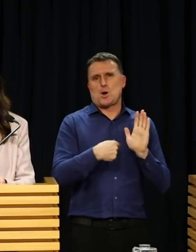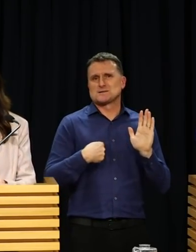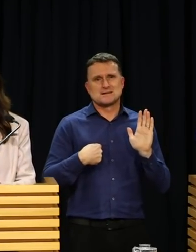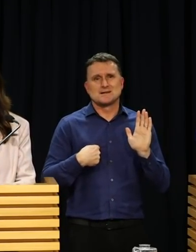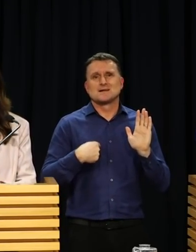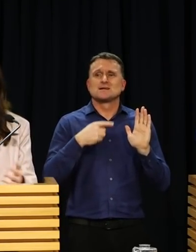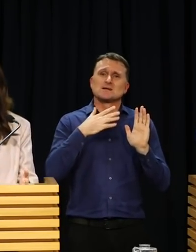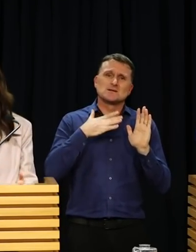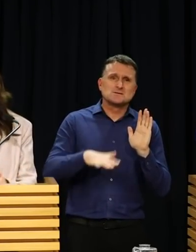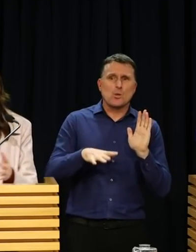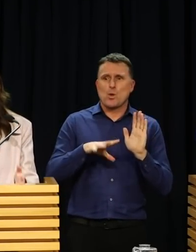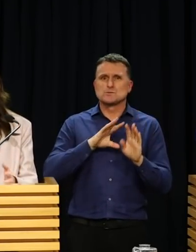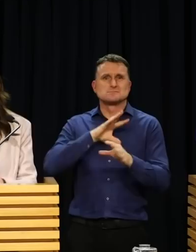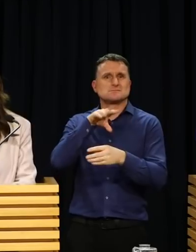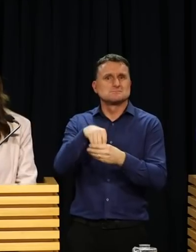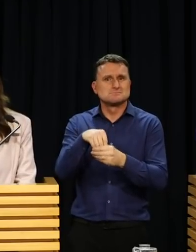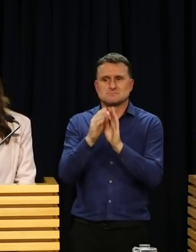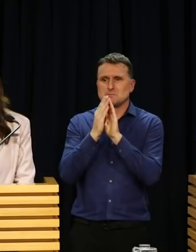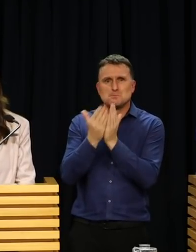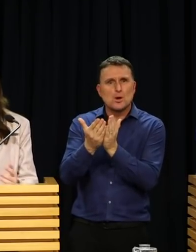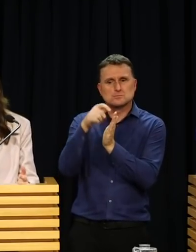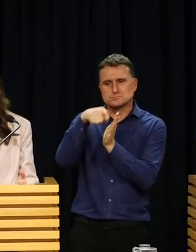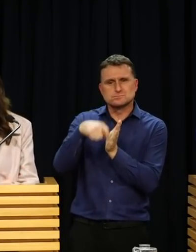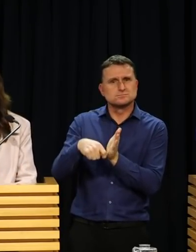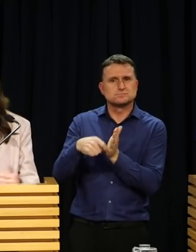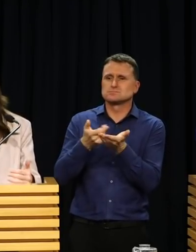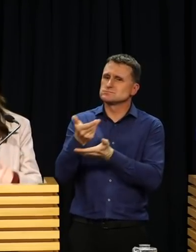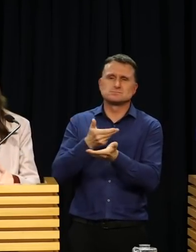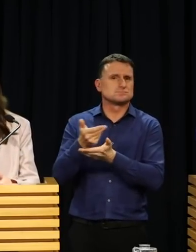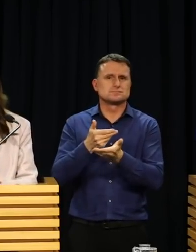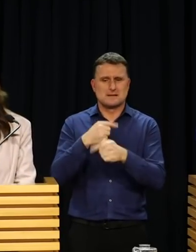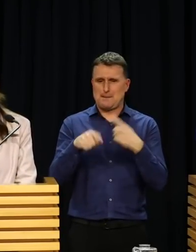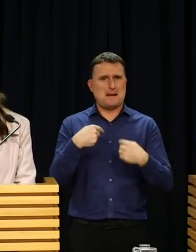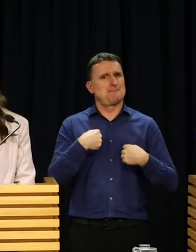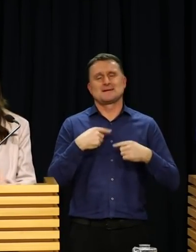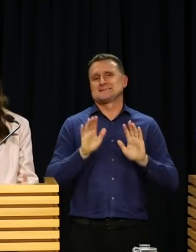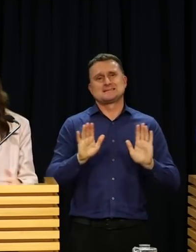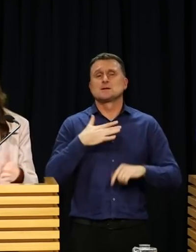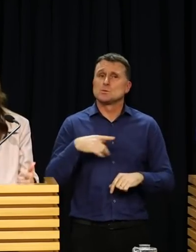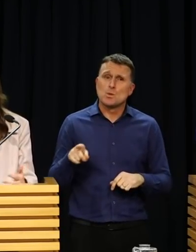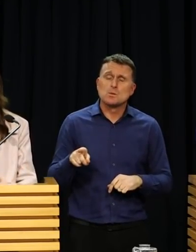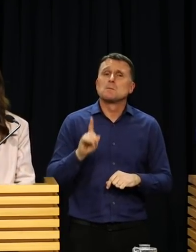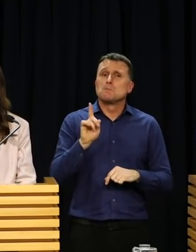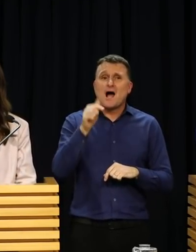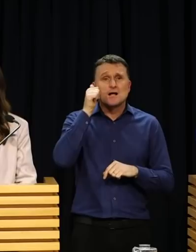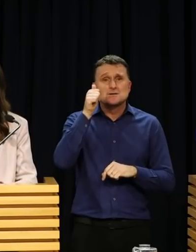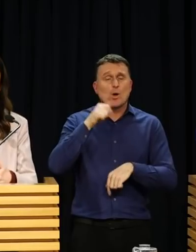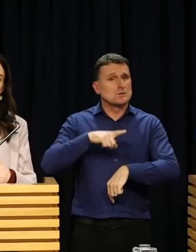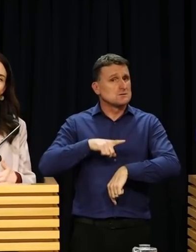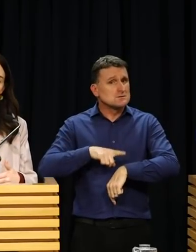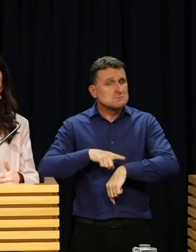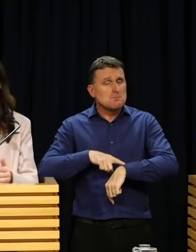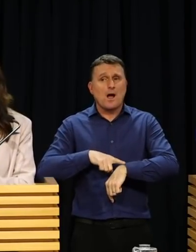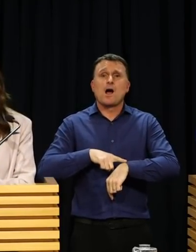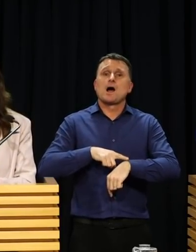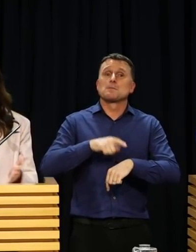efforts to write anything specifically of that nature about me. So, but I have from time to time when someone's